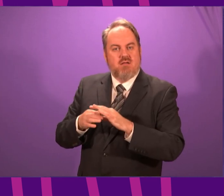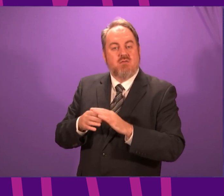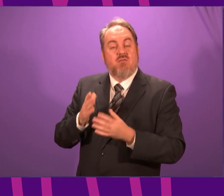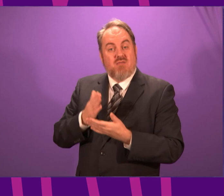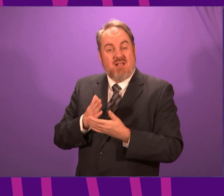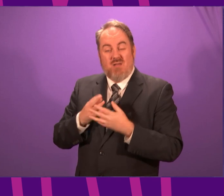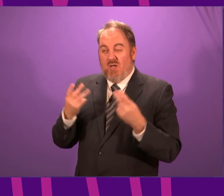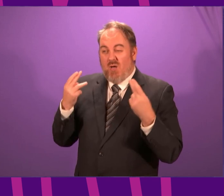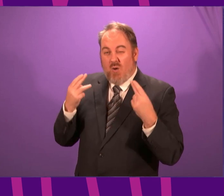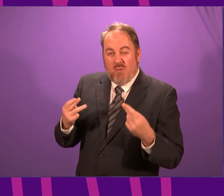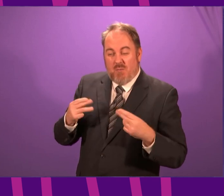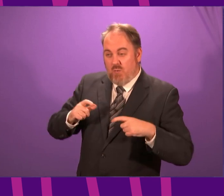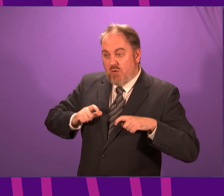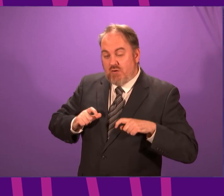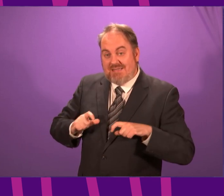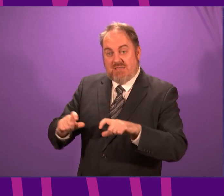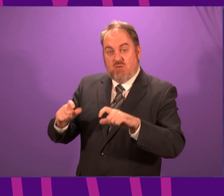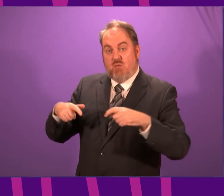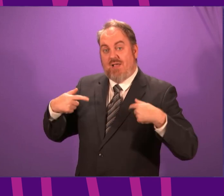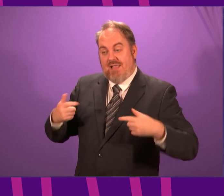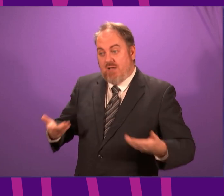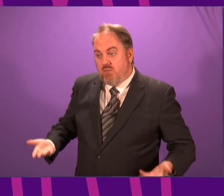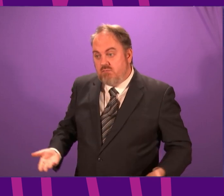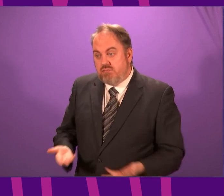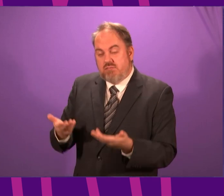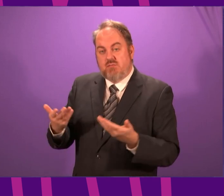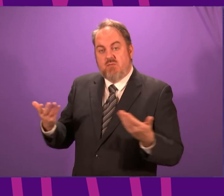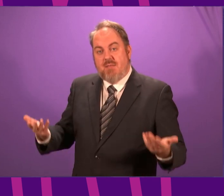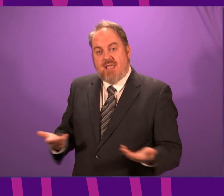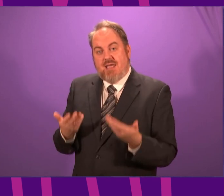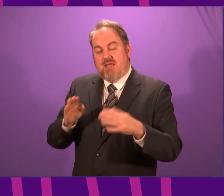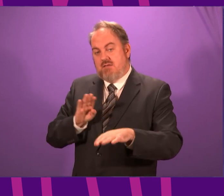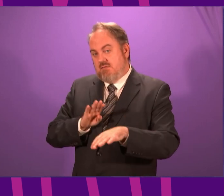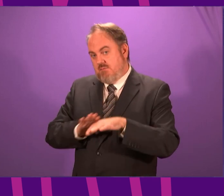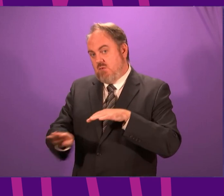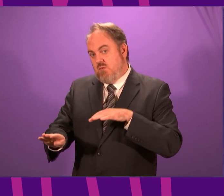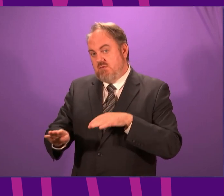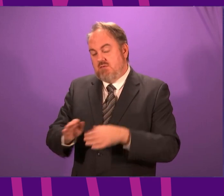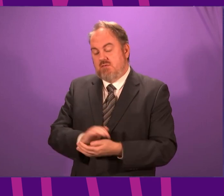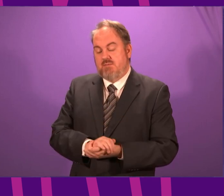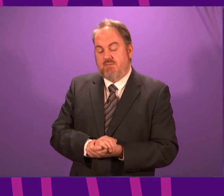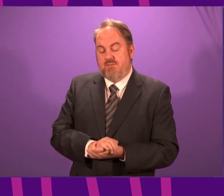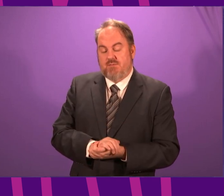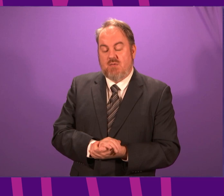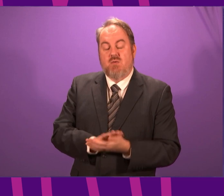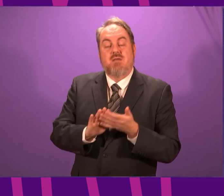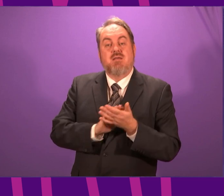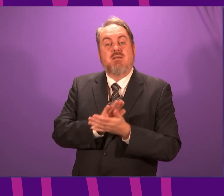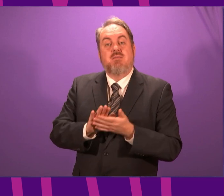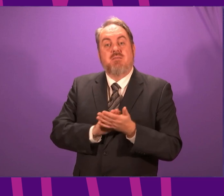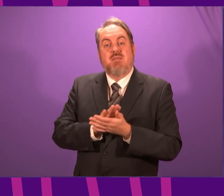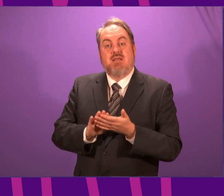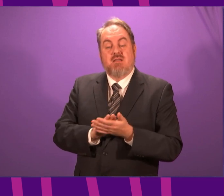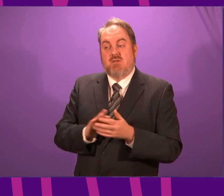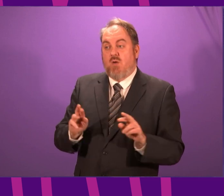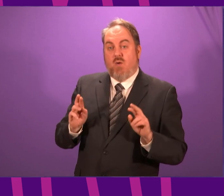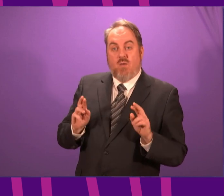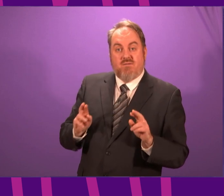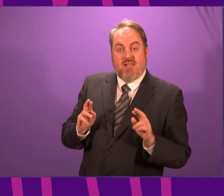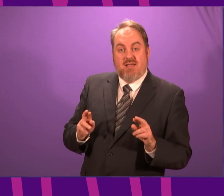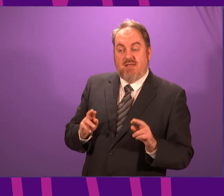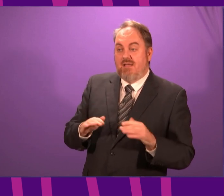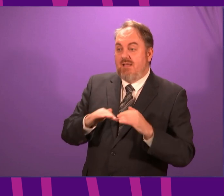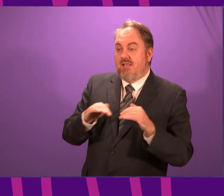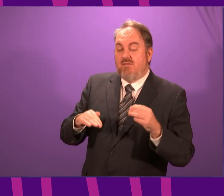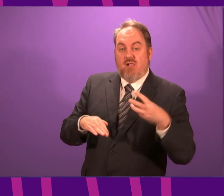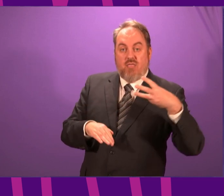deliver and that people can work to over a short period to coming down to the Tier 2